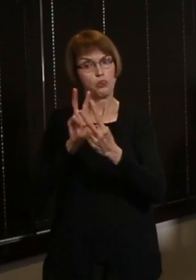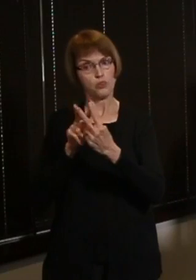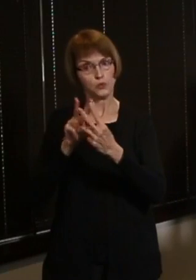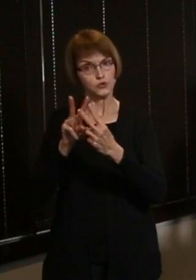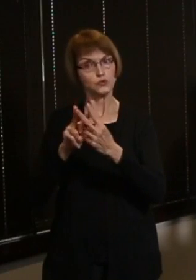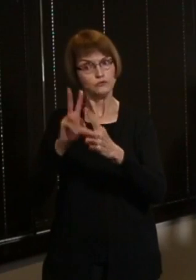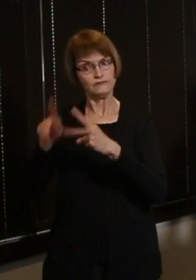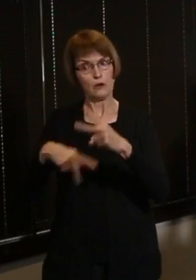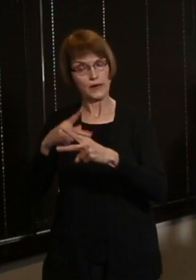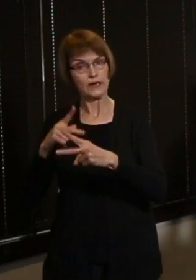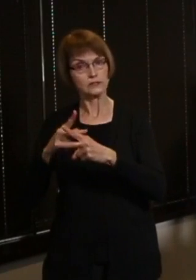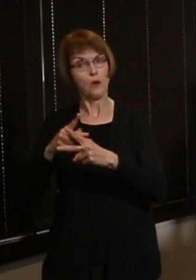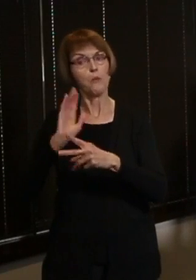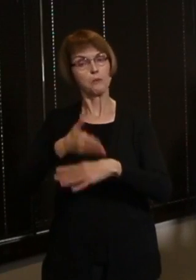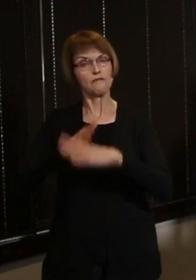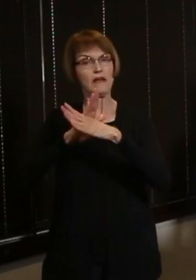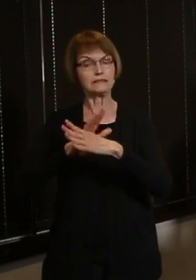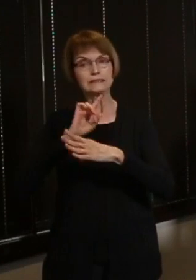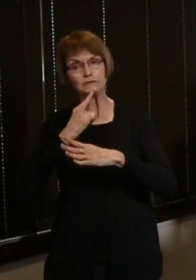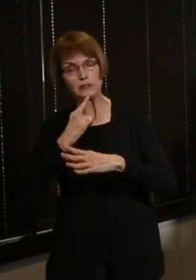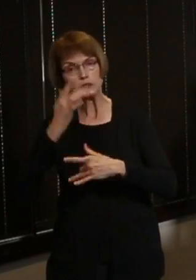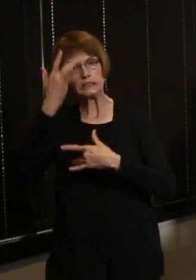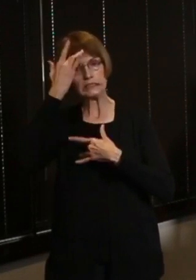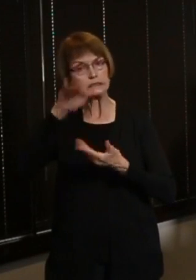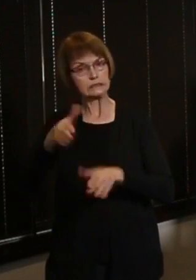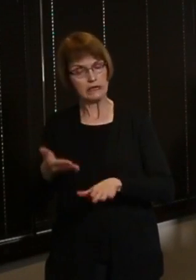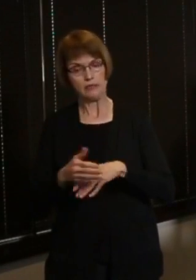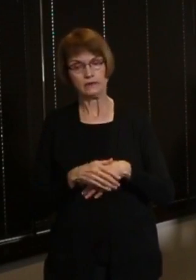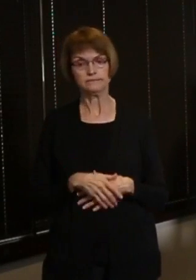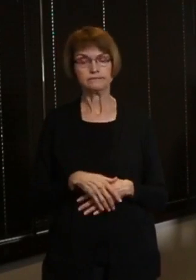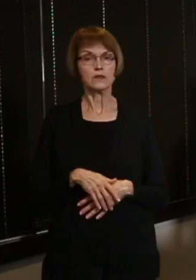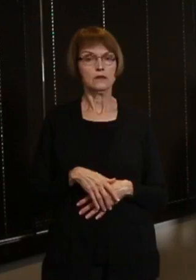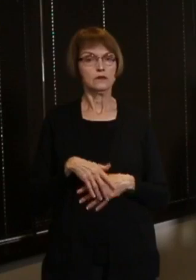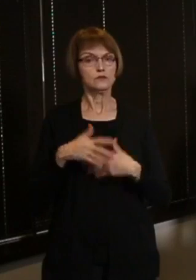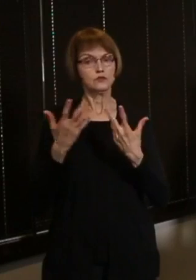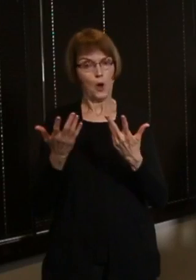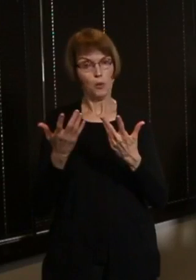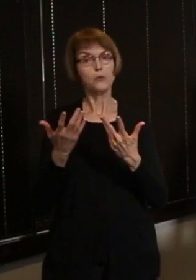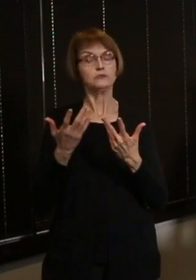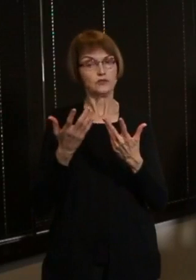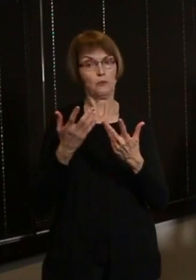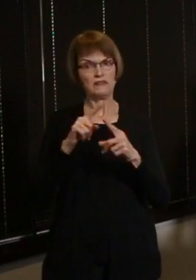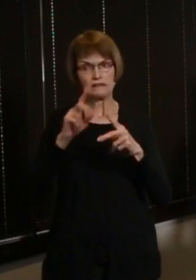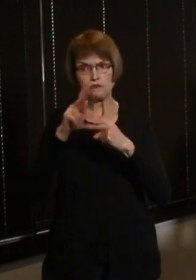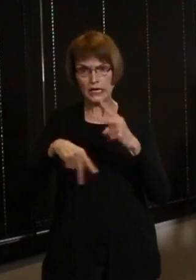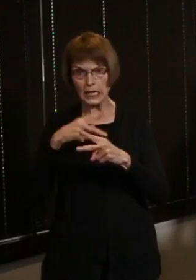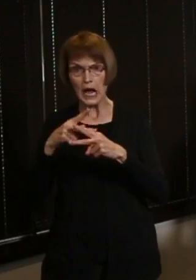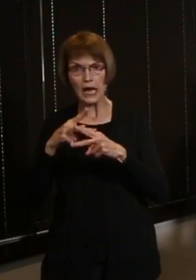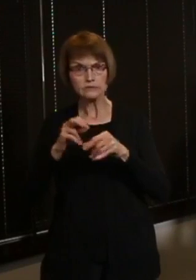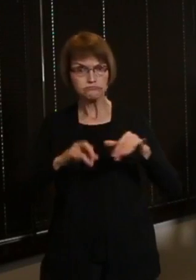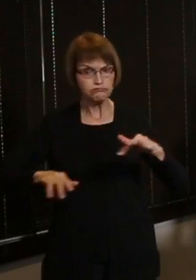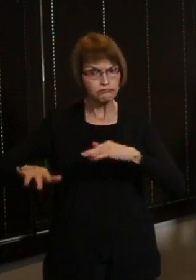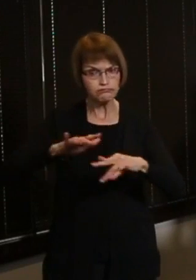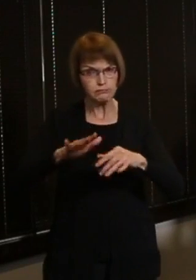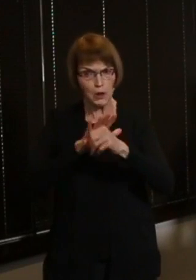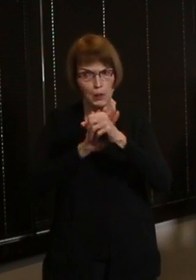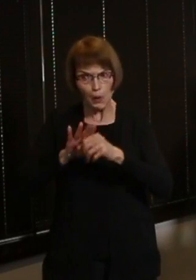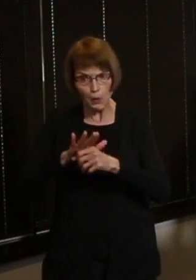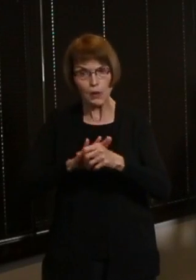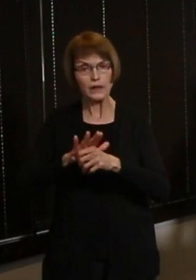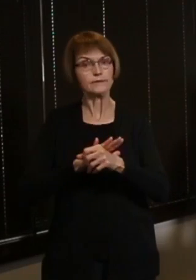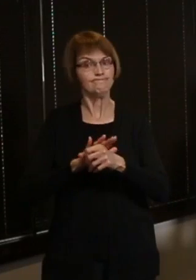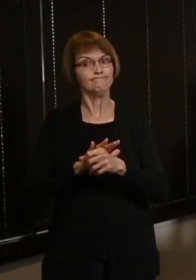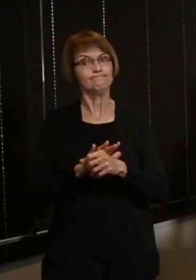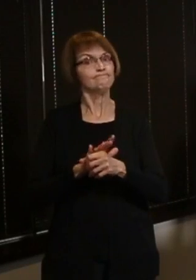death. So the confirmation of these variants within our region underscore the need to vaccinate the community as quickly as